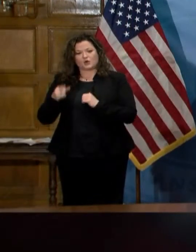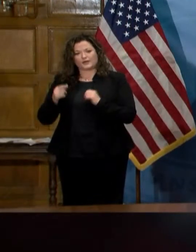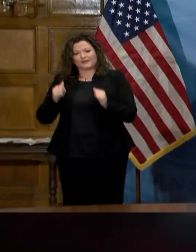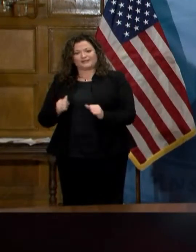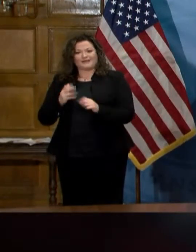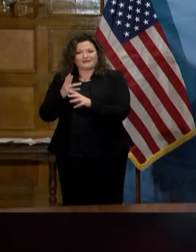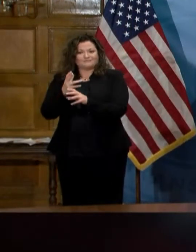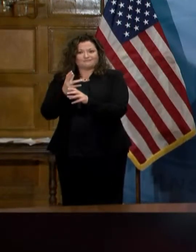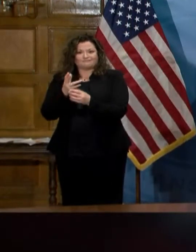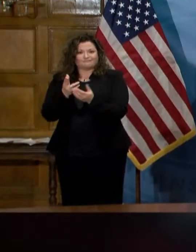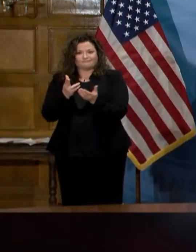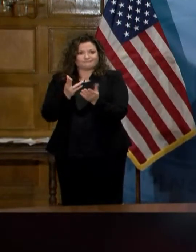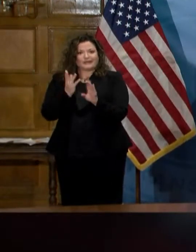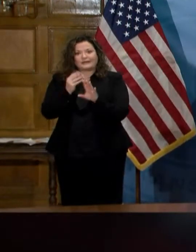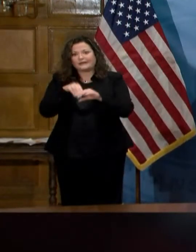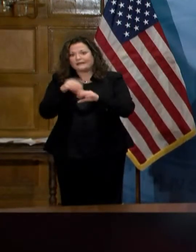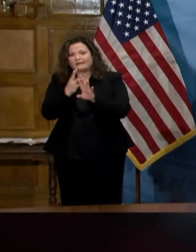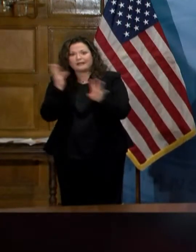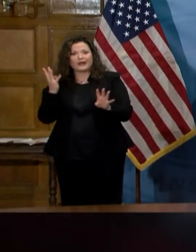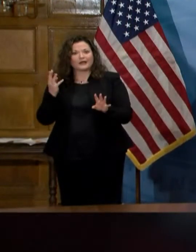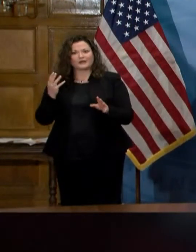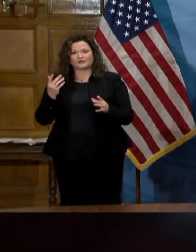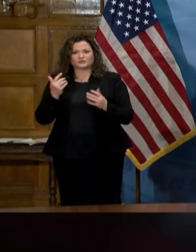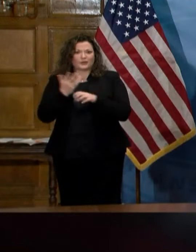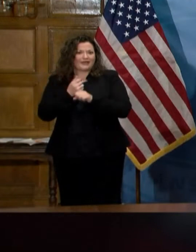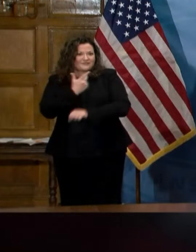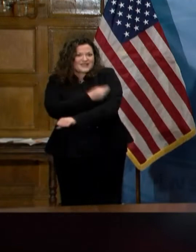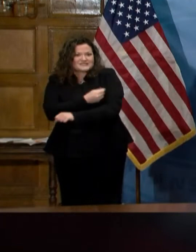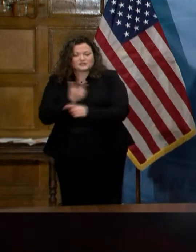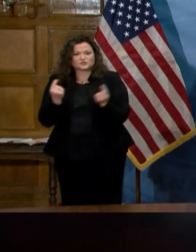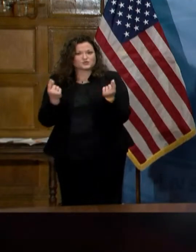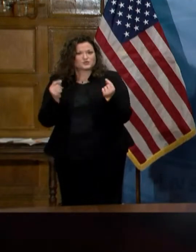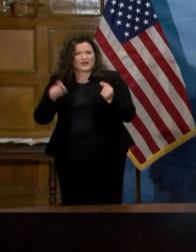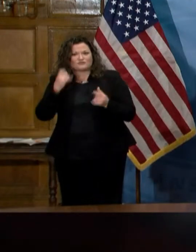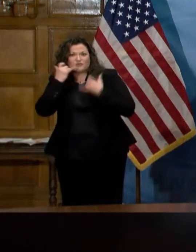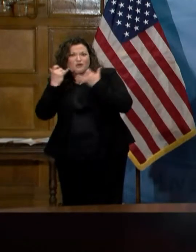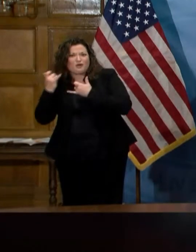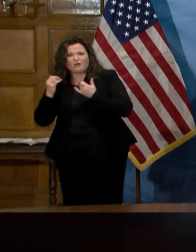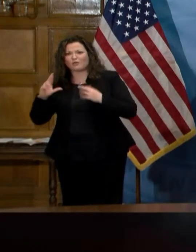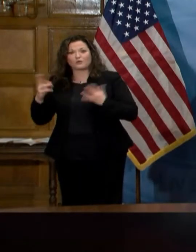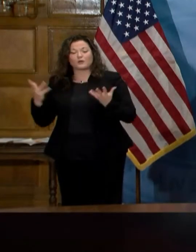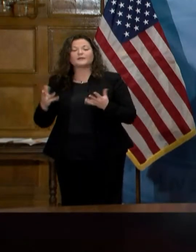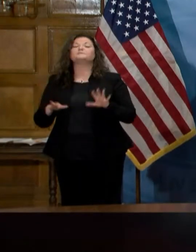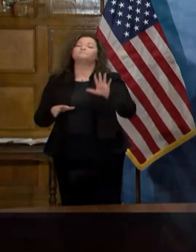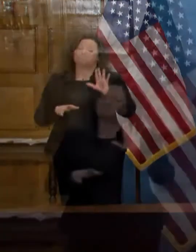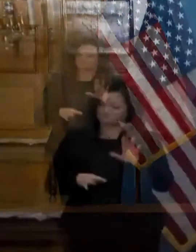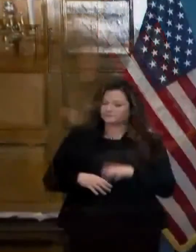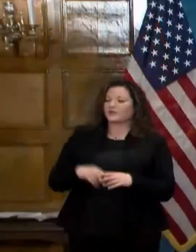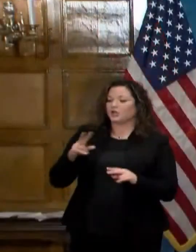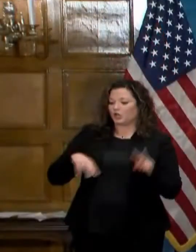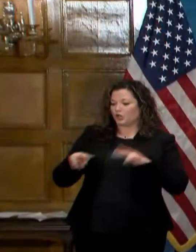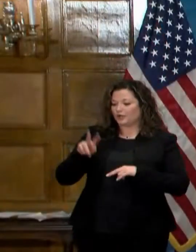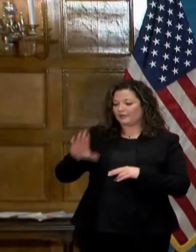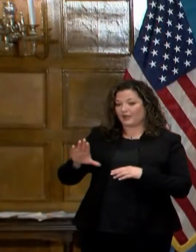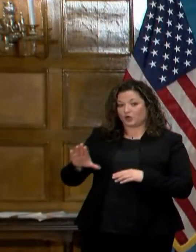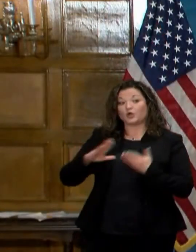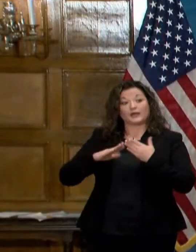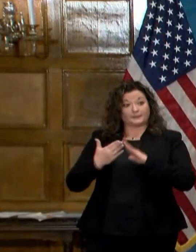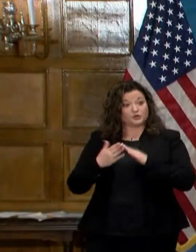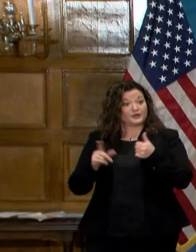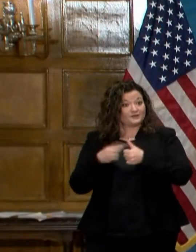to get the vaccine? Do they just have to call around to different pharmacies, or? Well, they need to look at their community and determine where